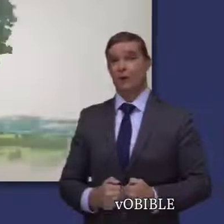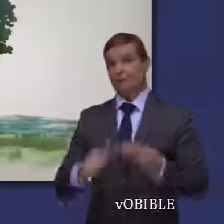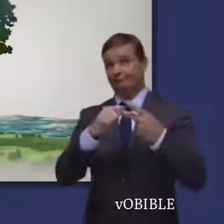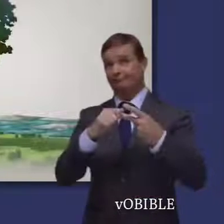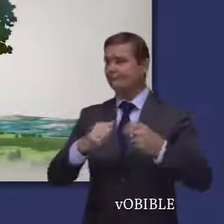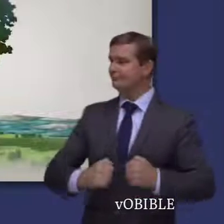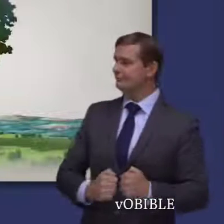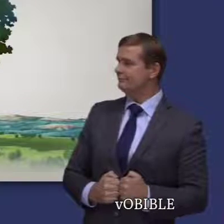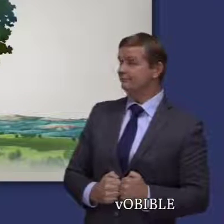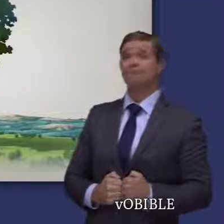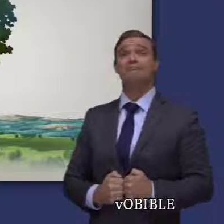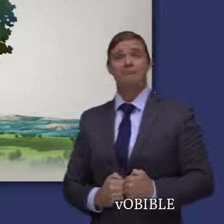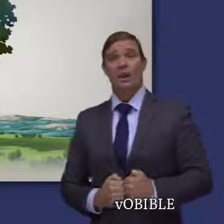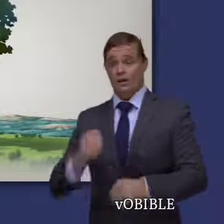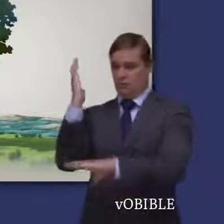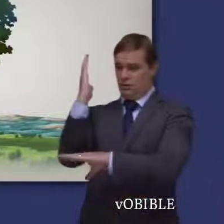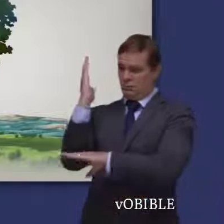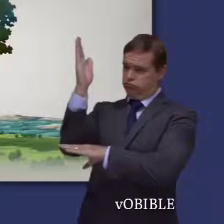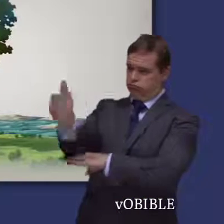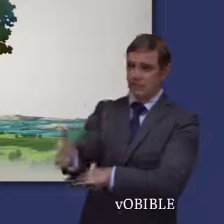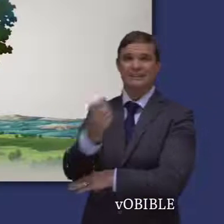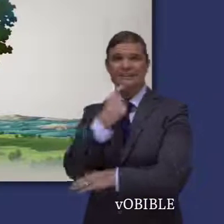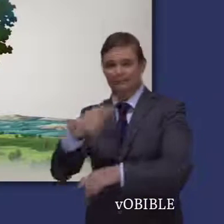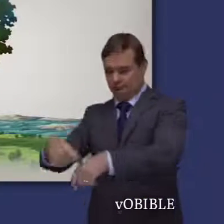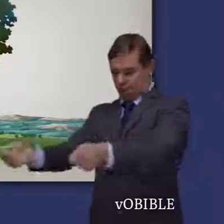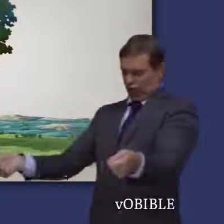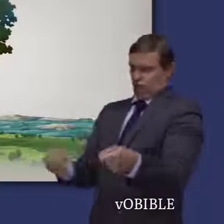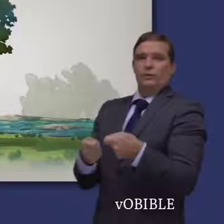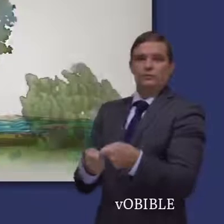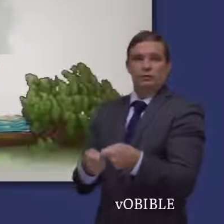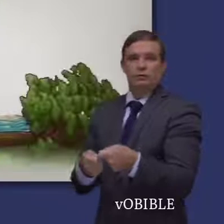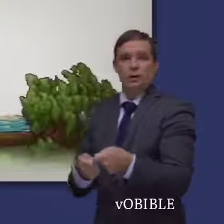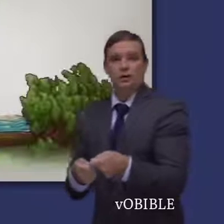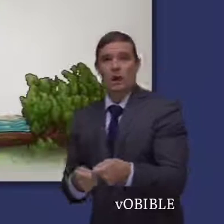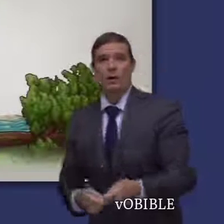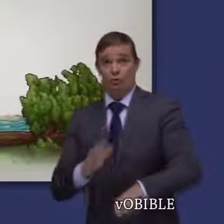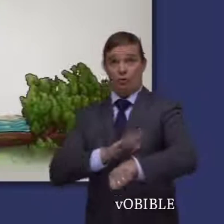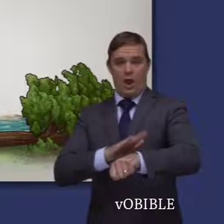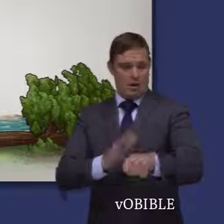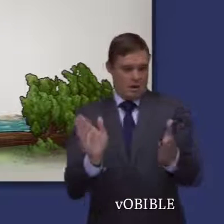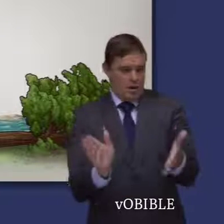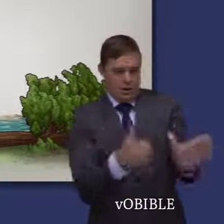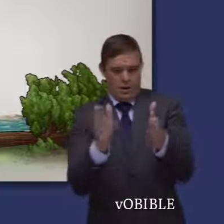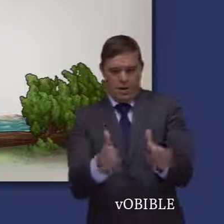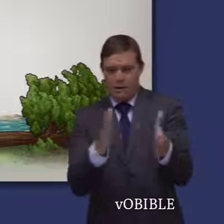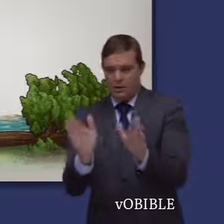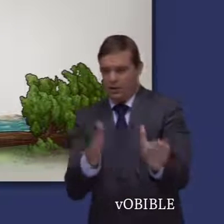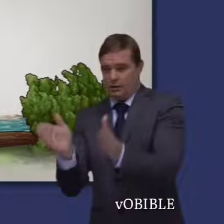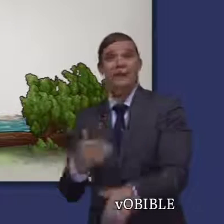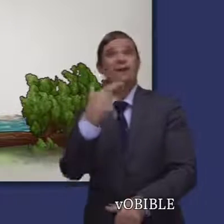Nebuchadnezzar's second dream features a tree that reaches to the heavens. It is cut down, and the stump is banded